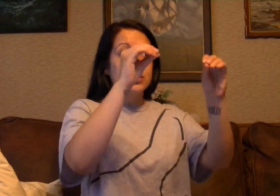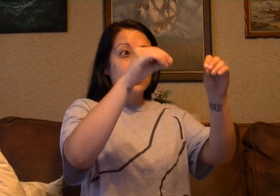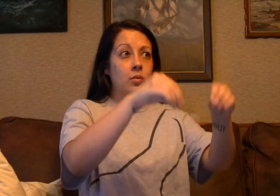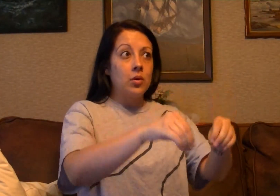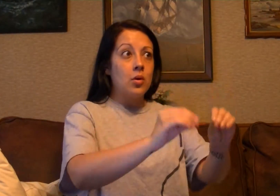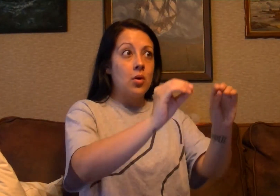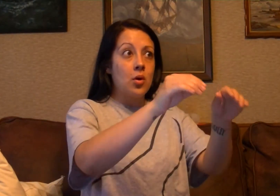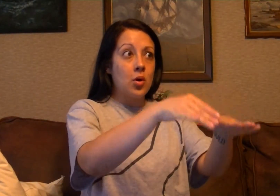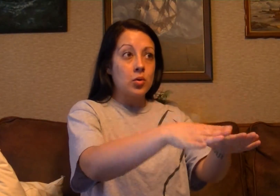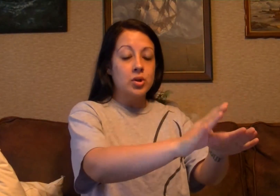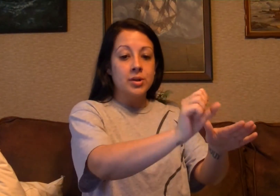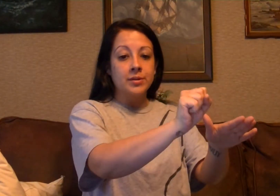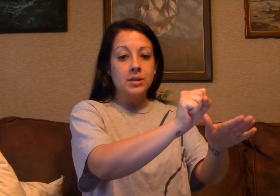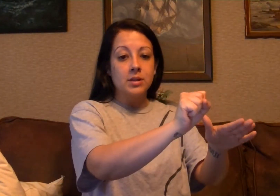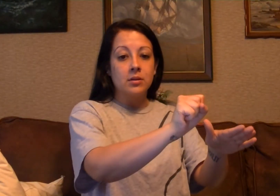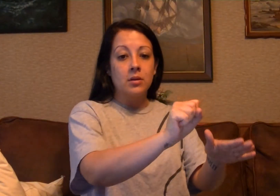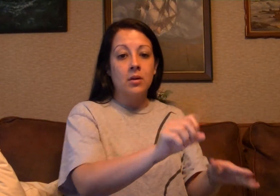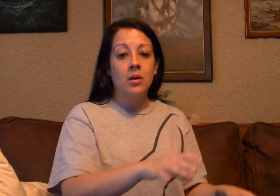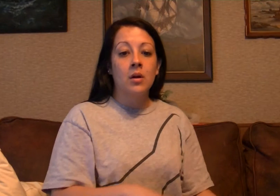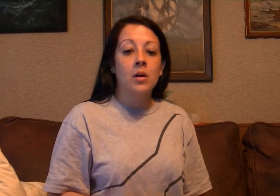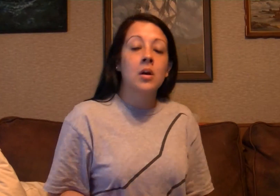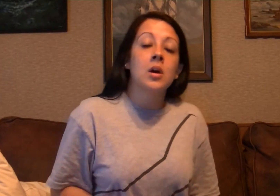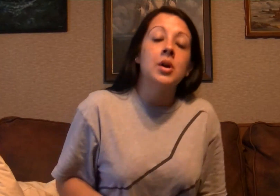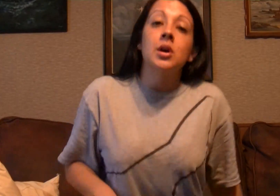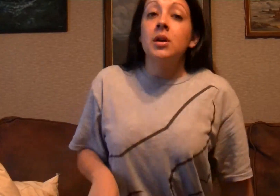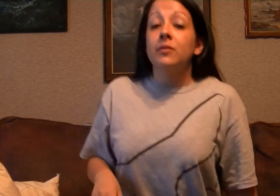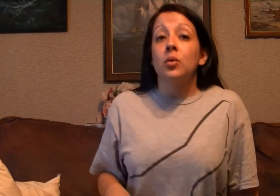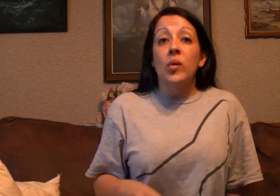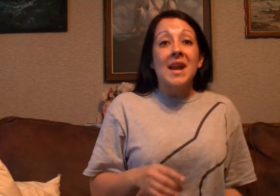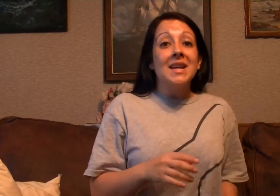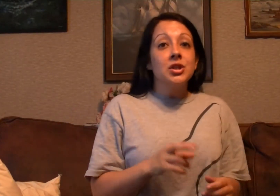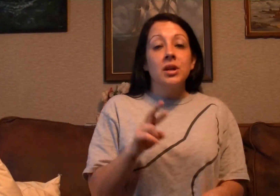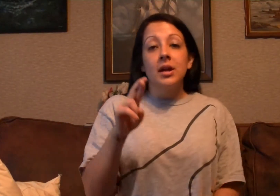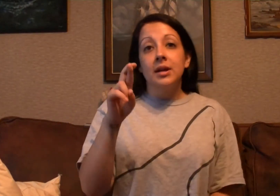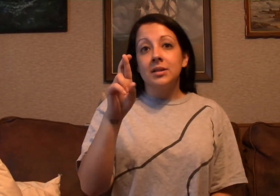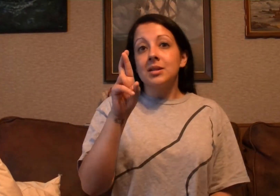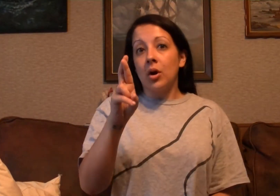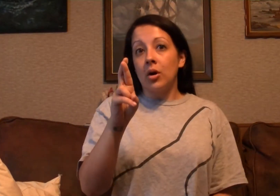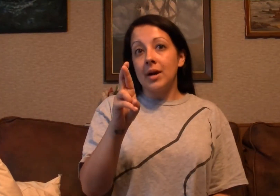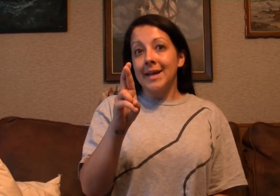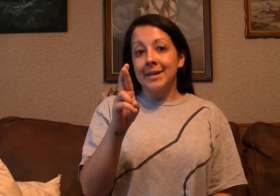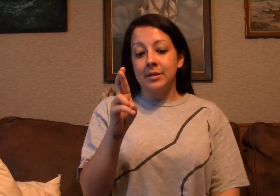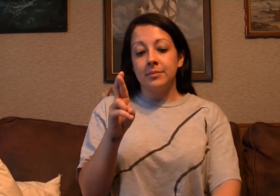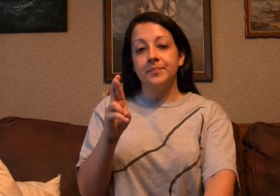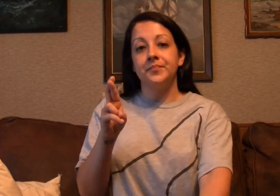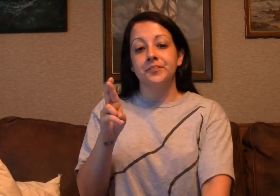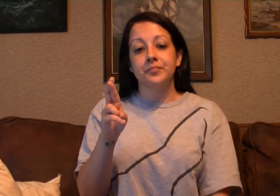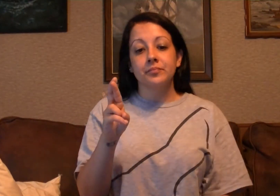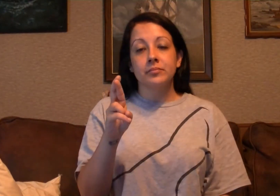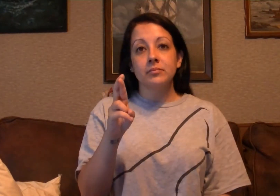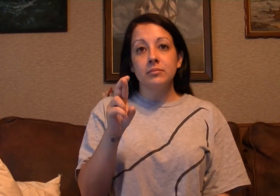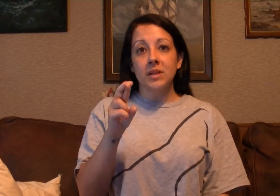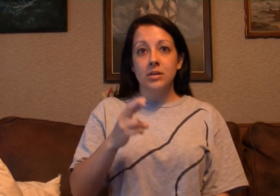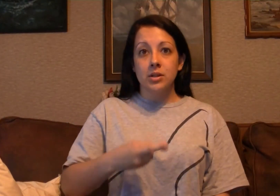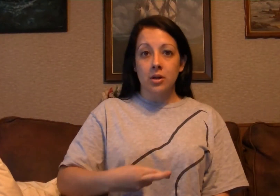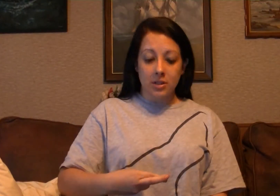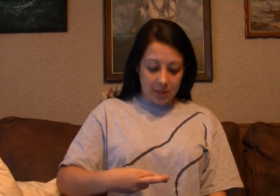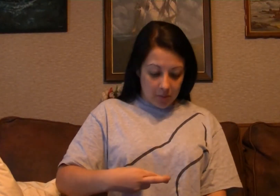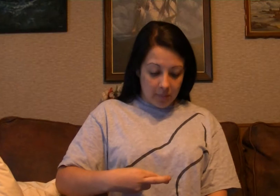So oceans. For rage, it's an R hand. Starts kind of by